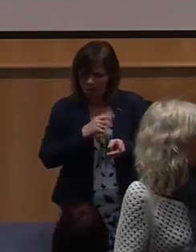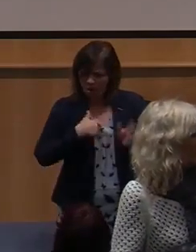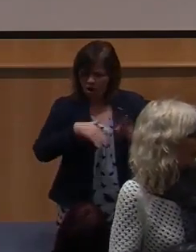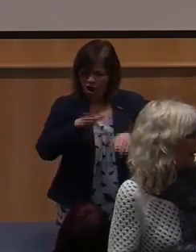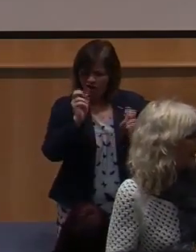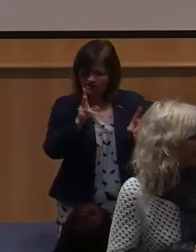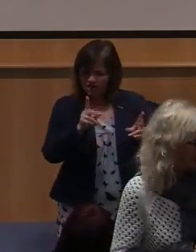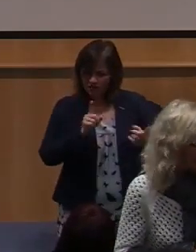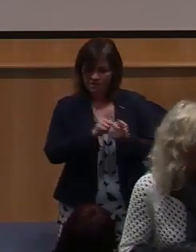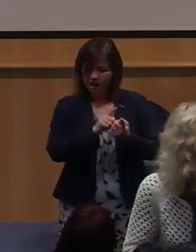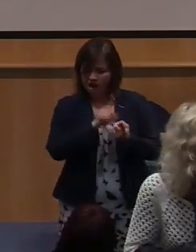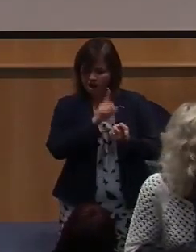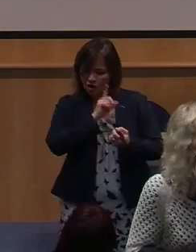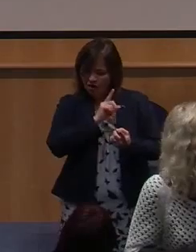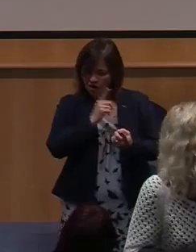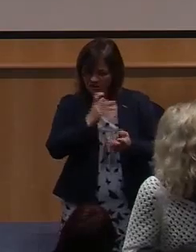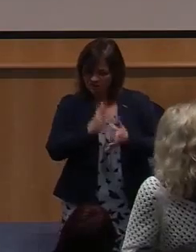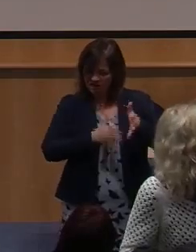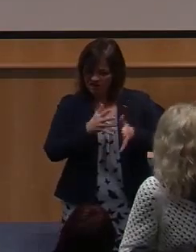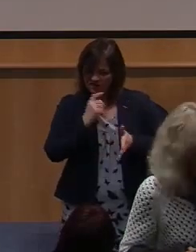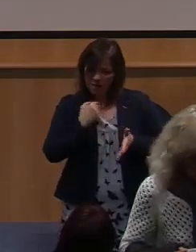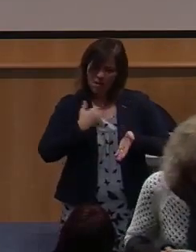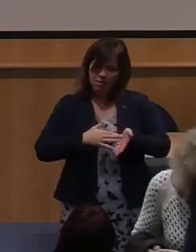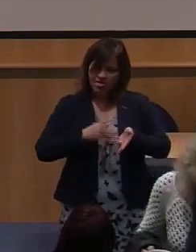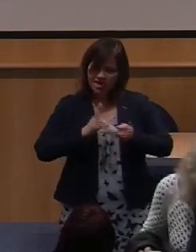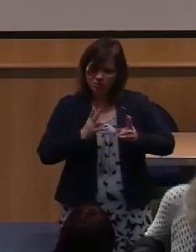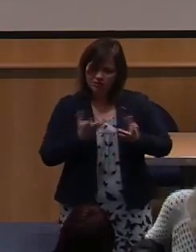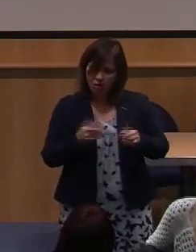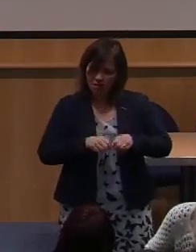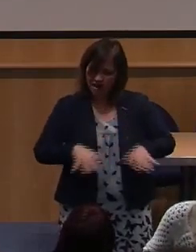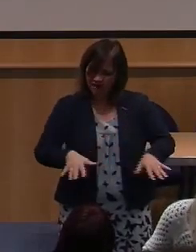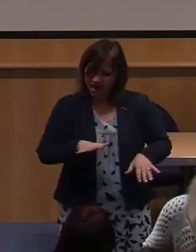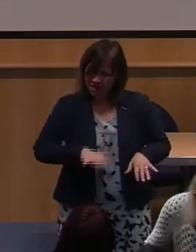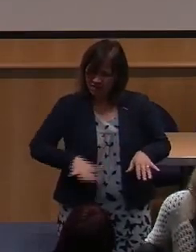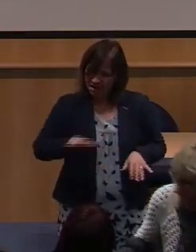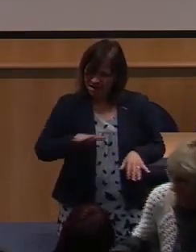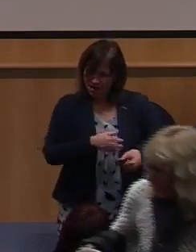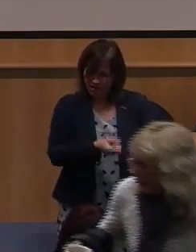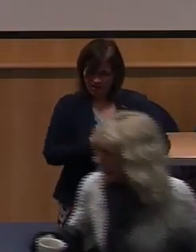Okay. I'm sure that you met that. You have to be there.